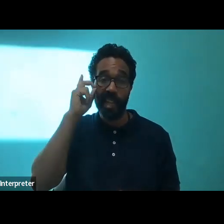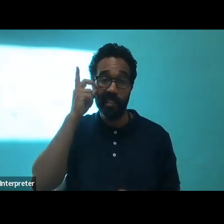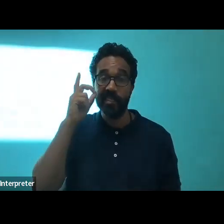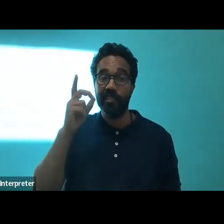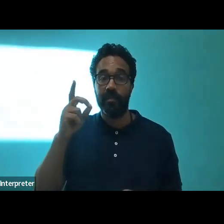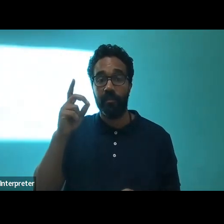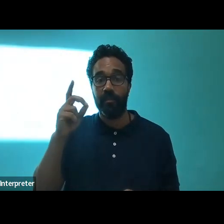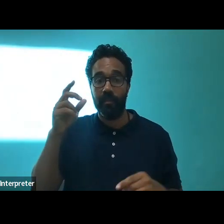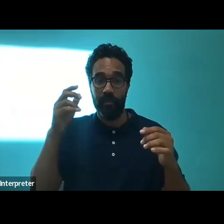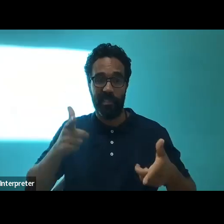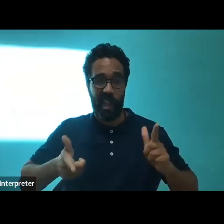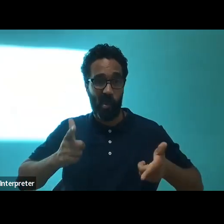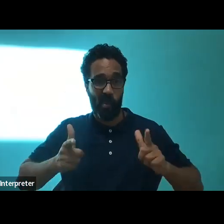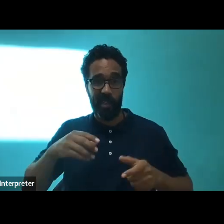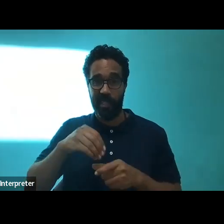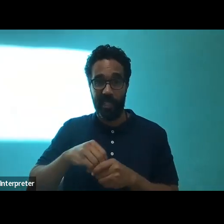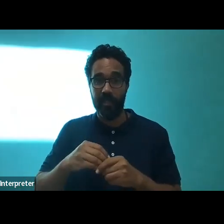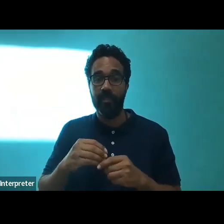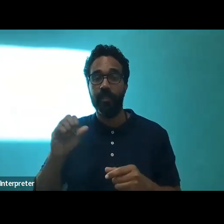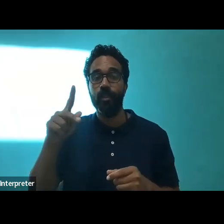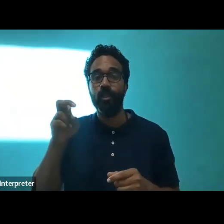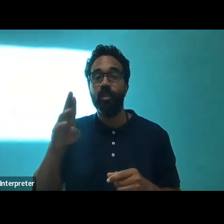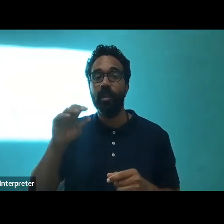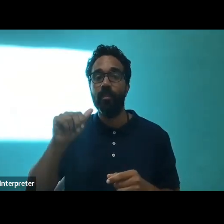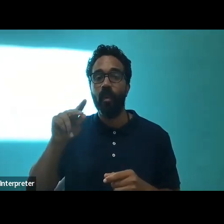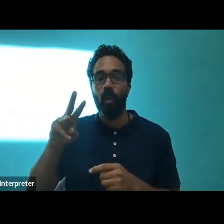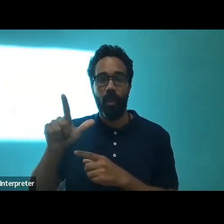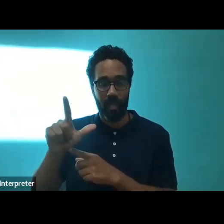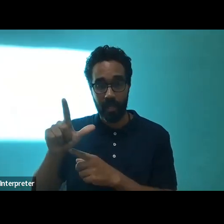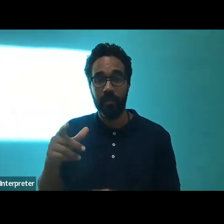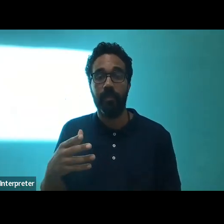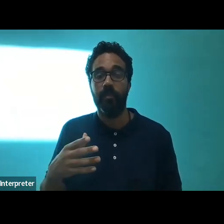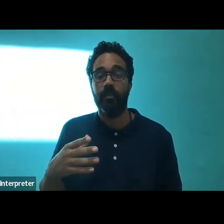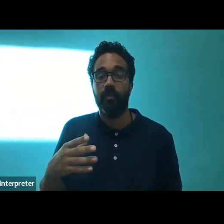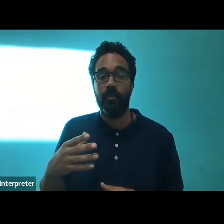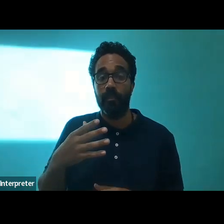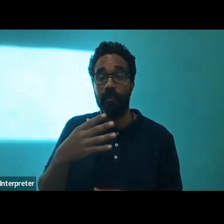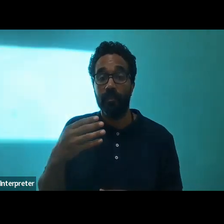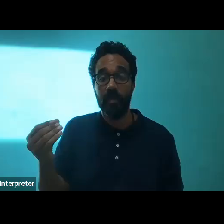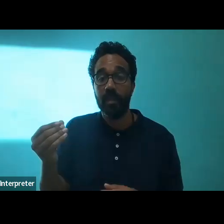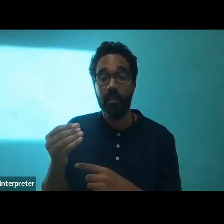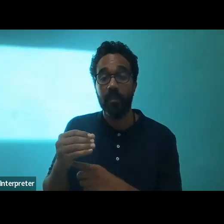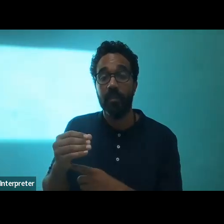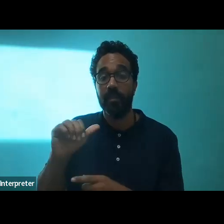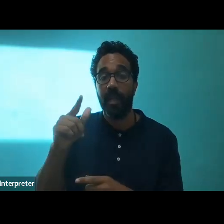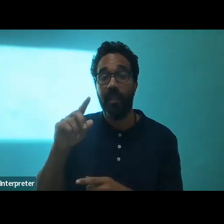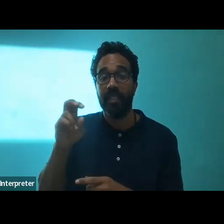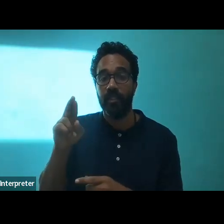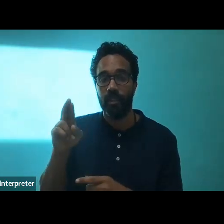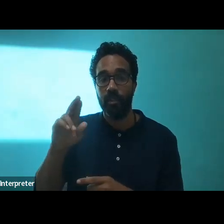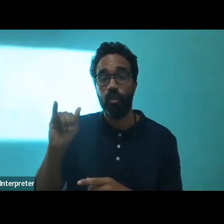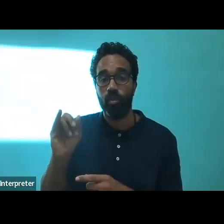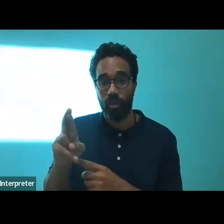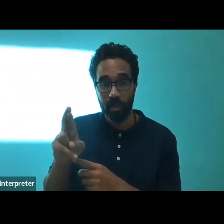in Miami. Clifford Alexander Jr. was confirmed as the first